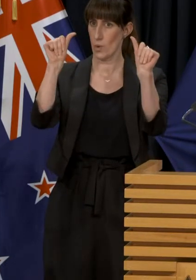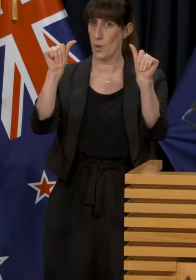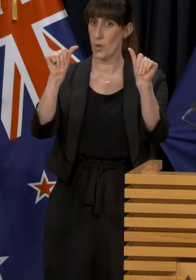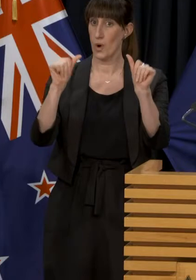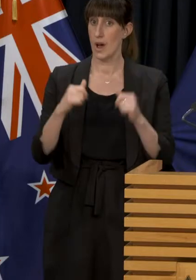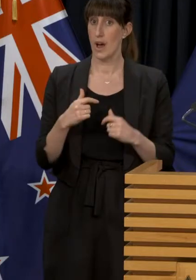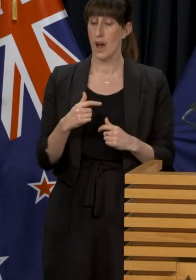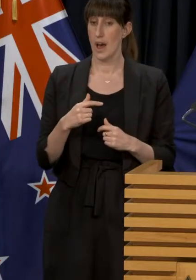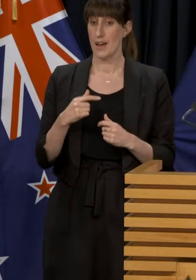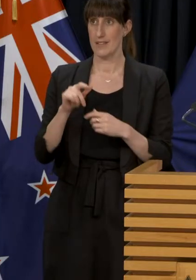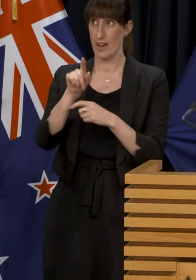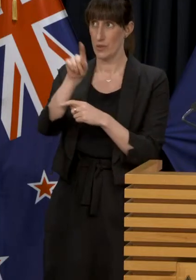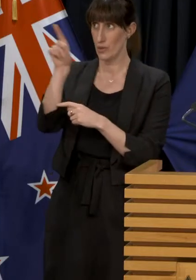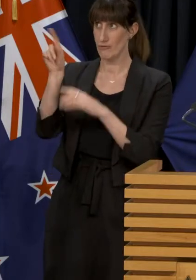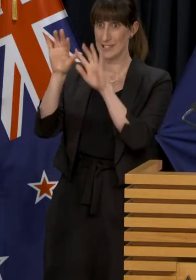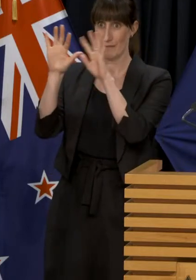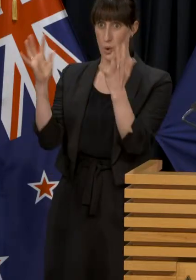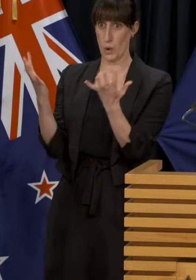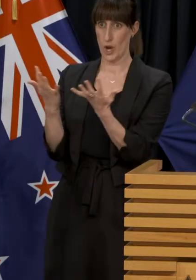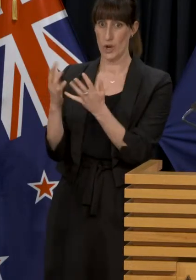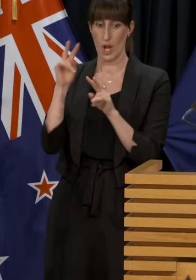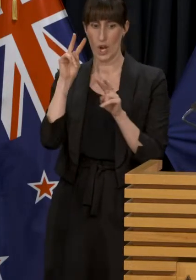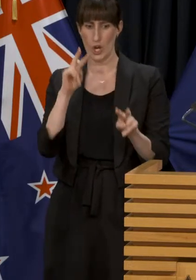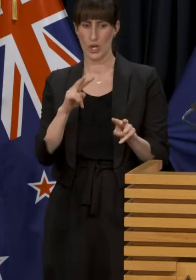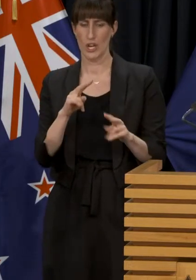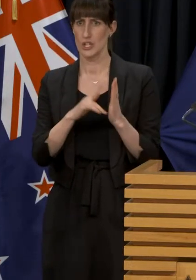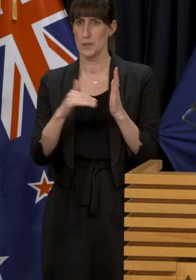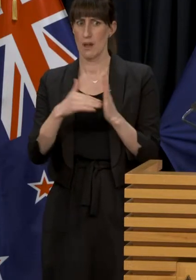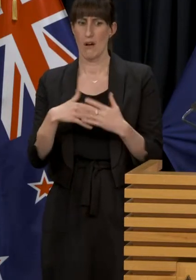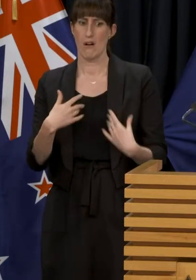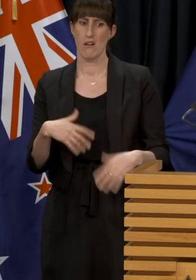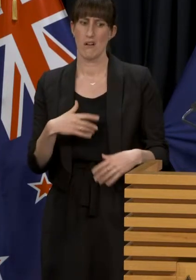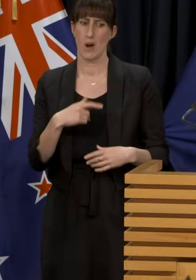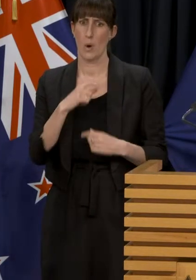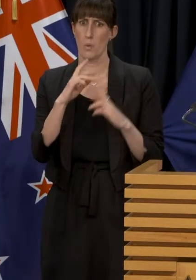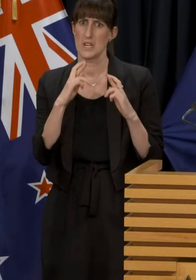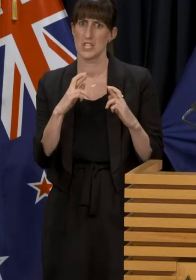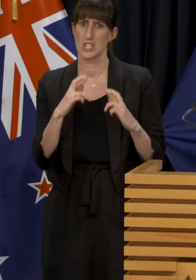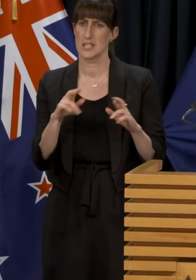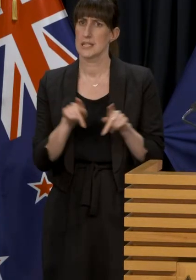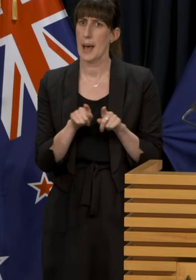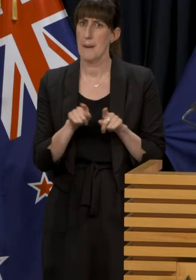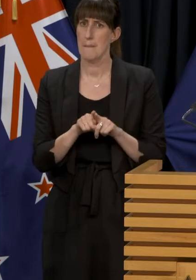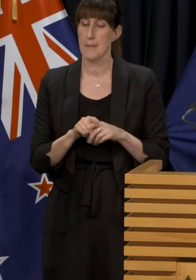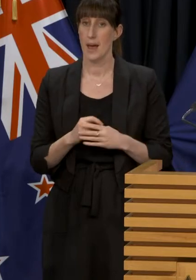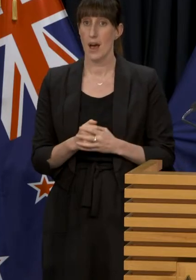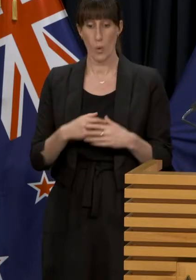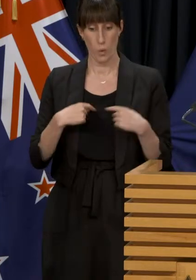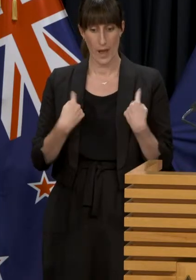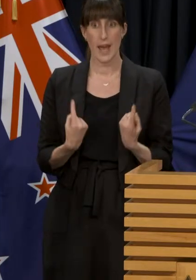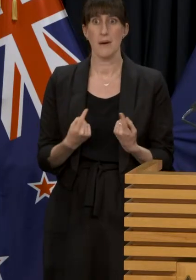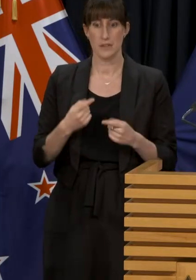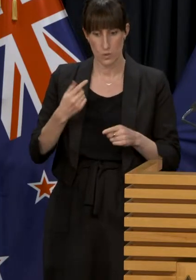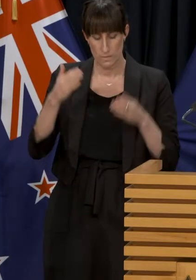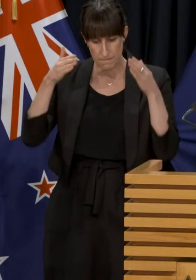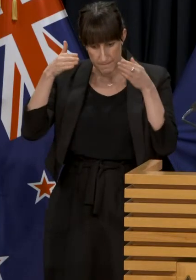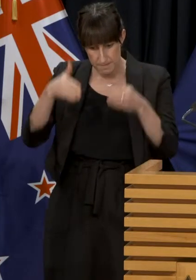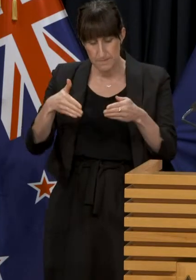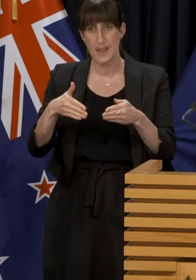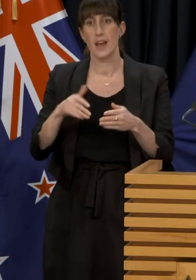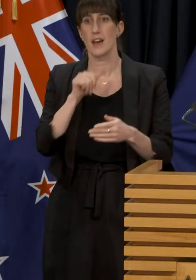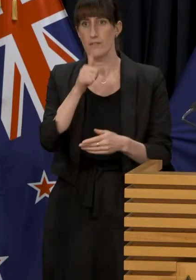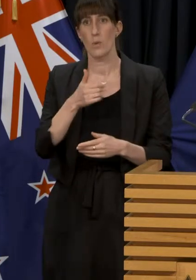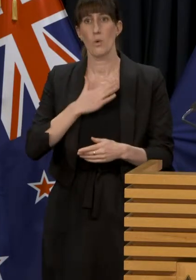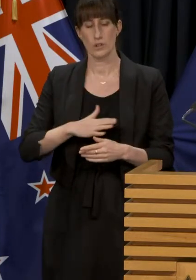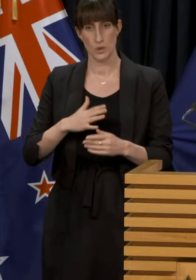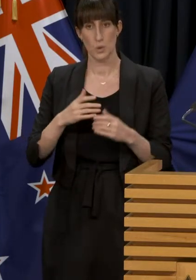the envy of the world, and we've got to keep our pedal to the metal if we're going to lock in those gains. Gains that were made as